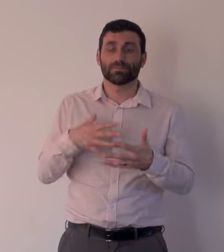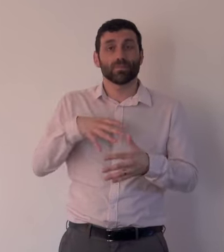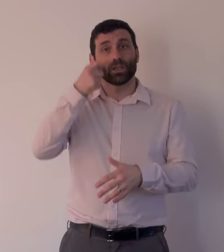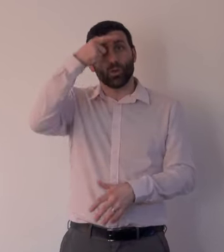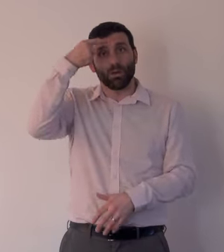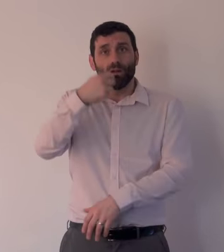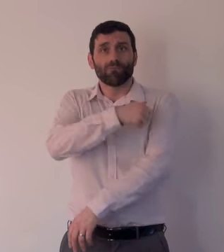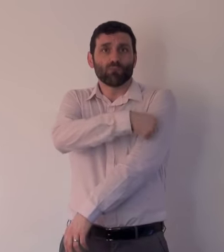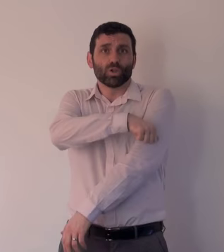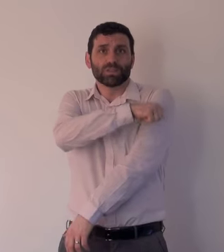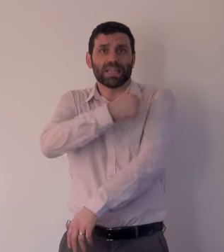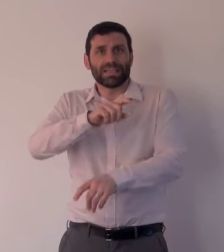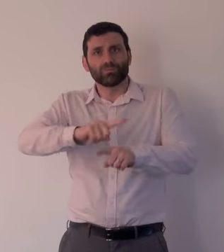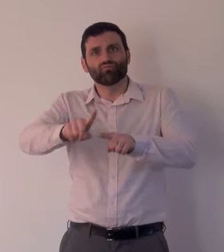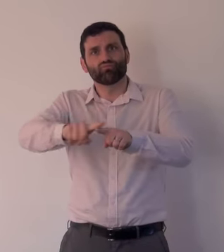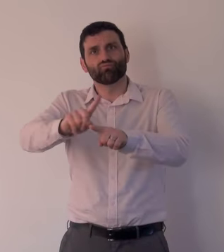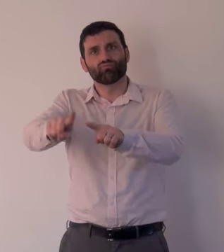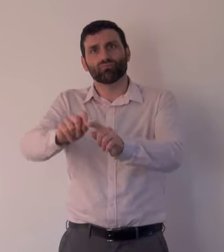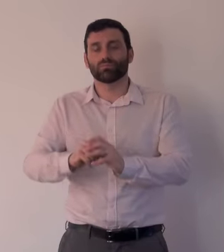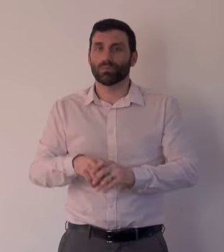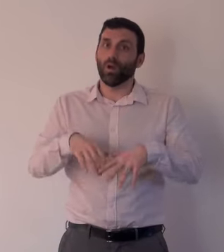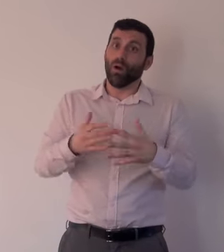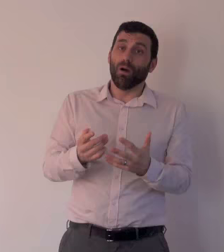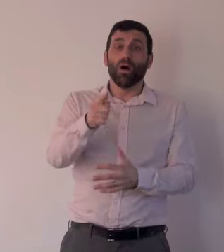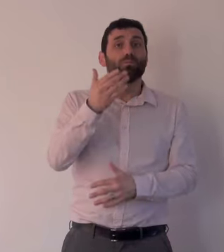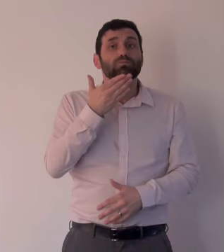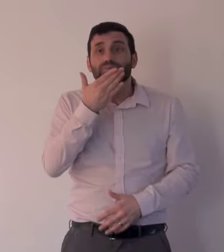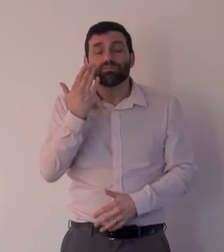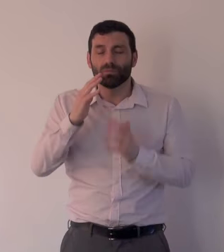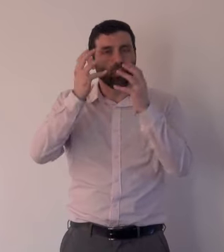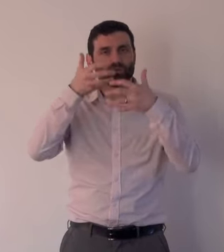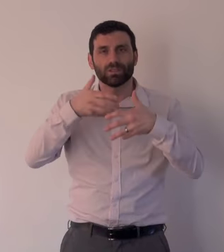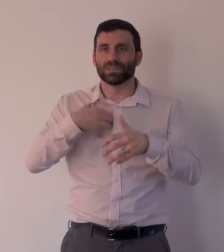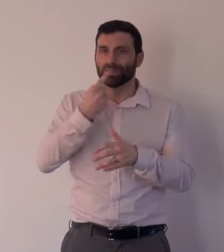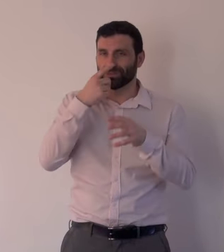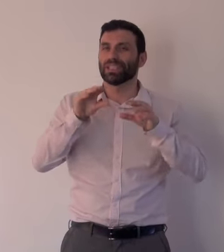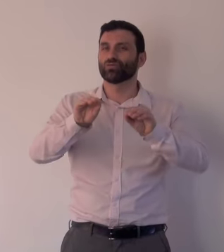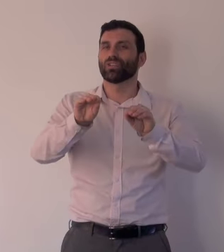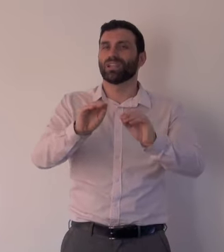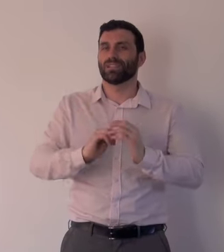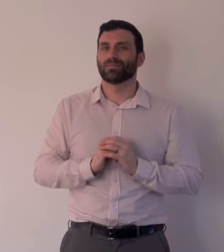You need to have an understanding of first aid. Again, don't worry if you don't have that, we can train